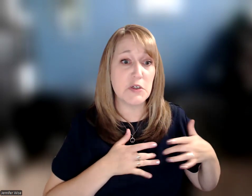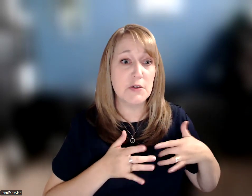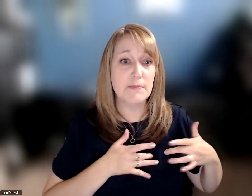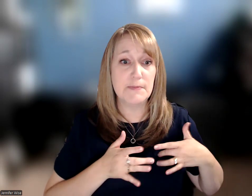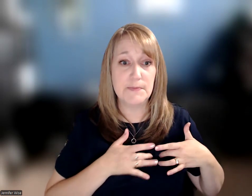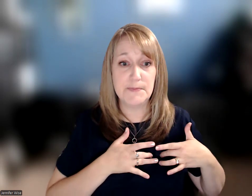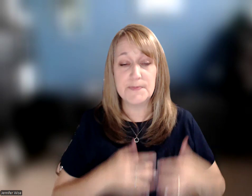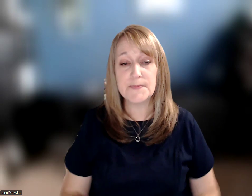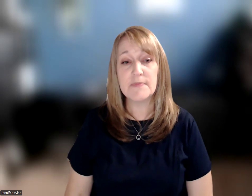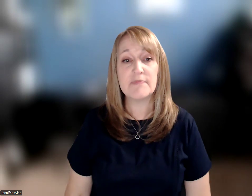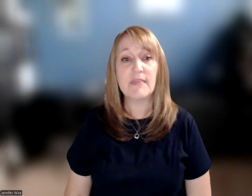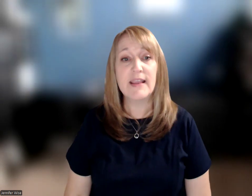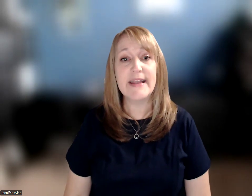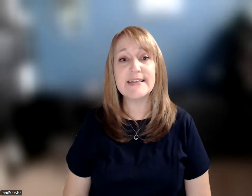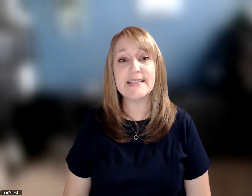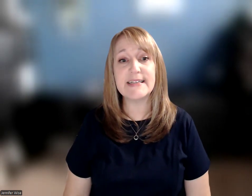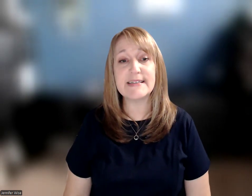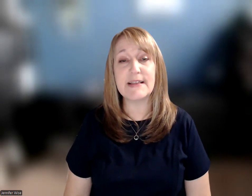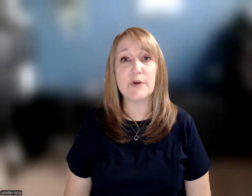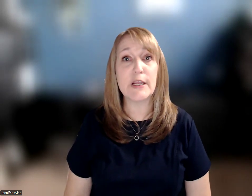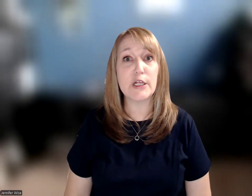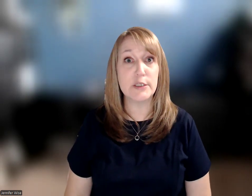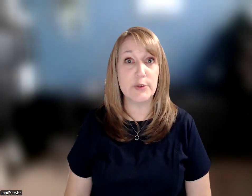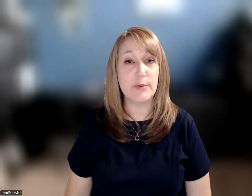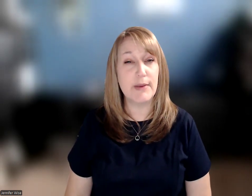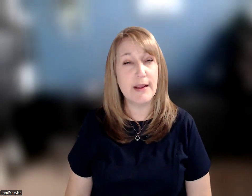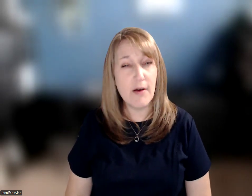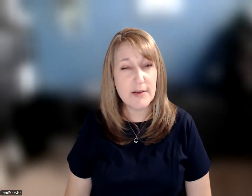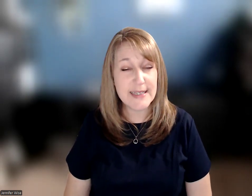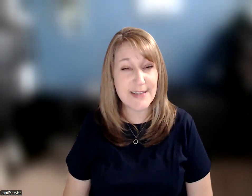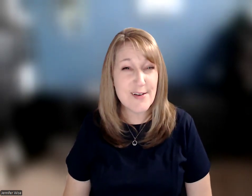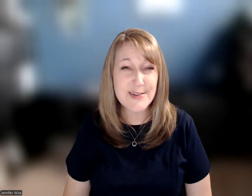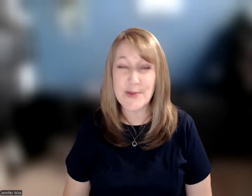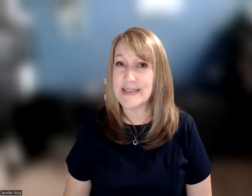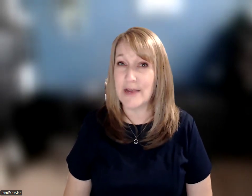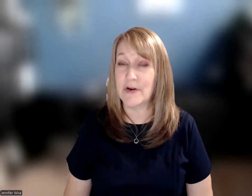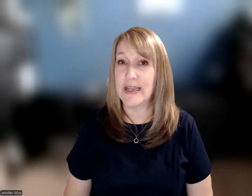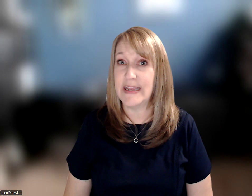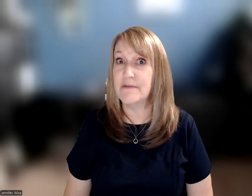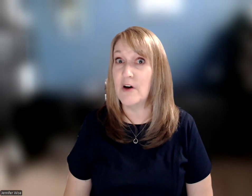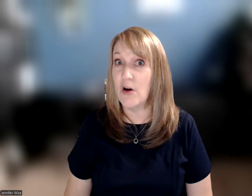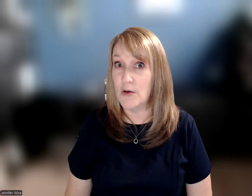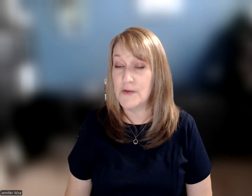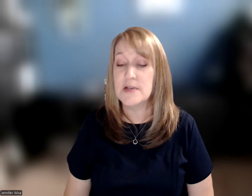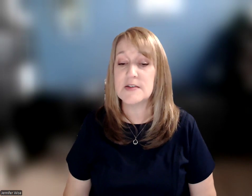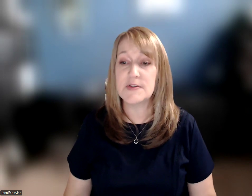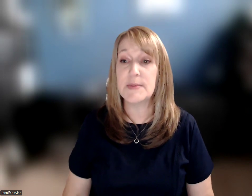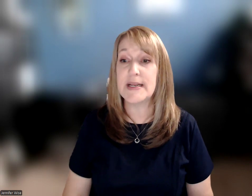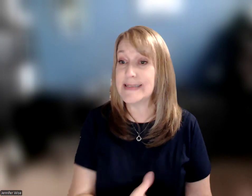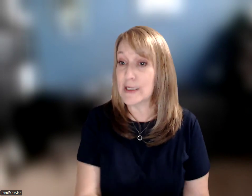concerned. Next is the sign for include, but it is also the sign for involve. So if somebody is